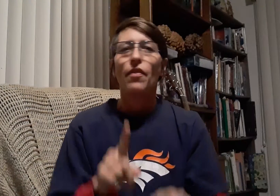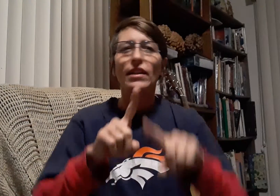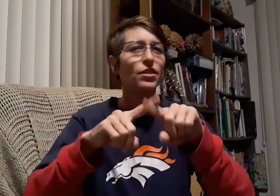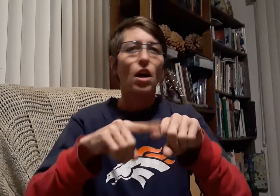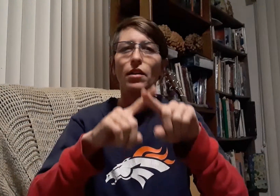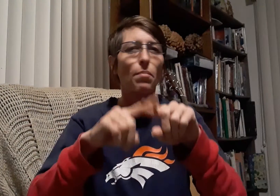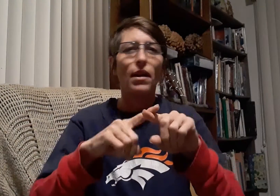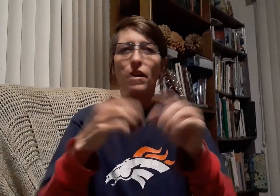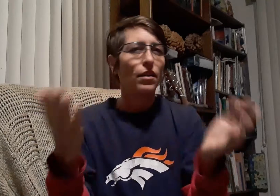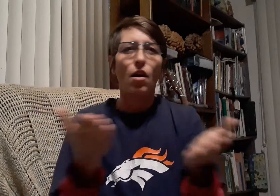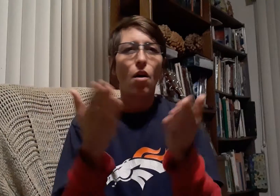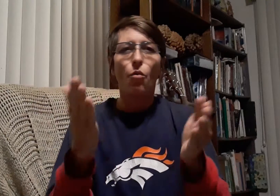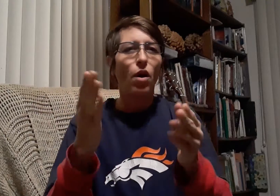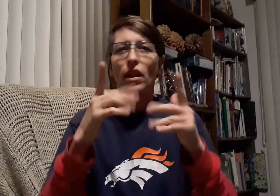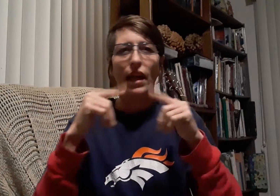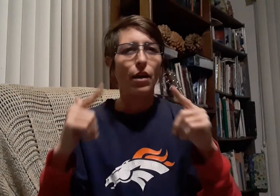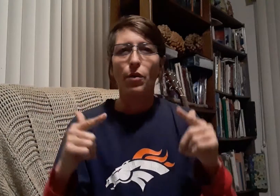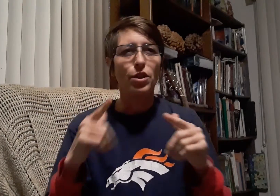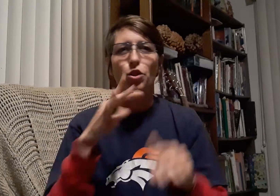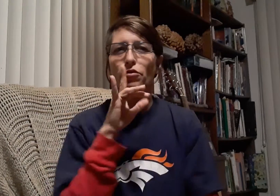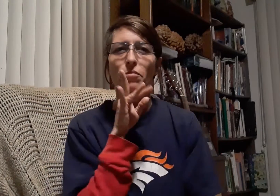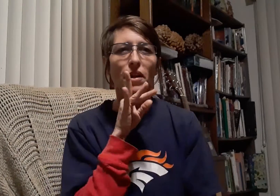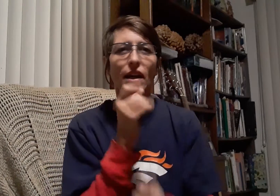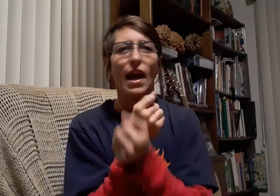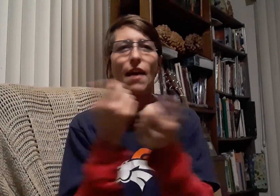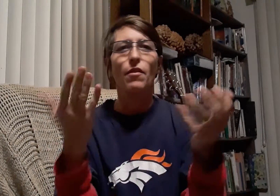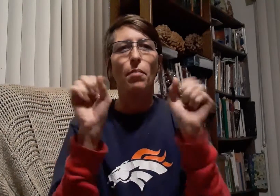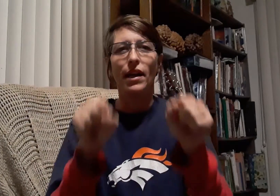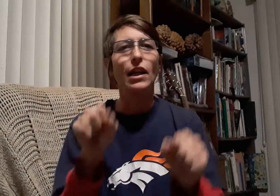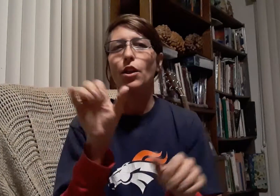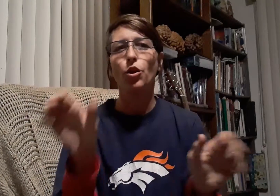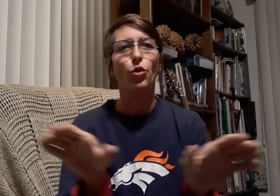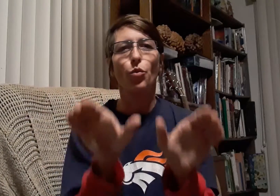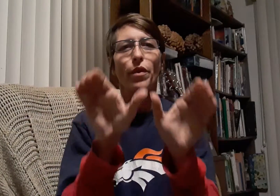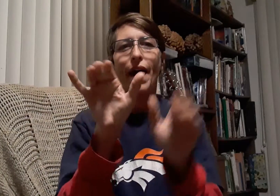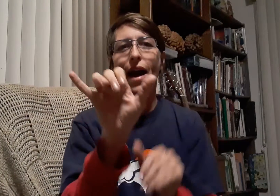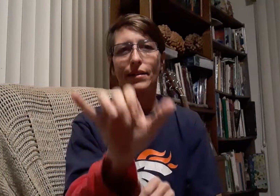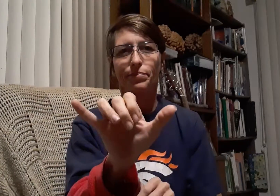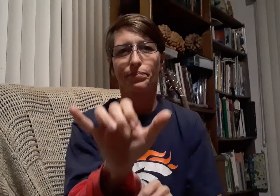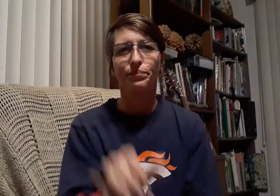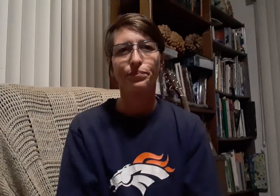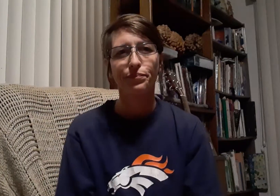That's not dependent on what language you speak. Everybody can do that.